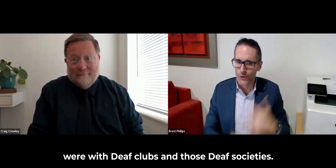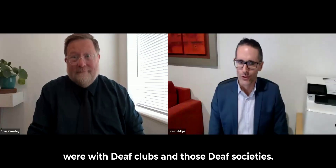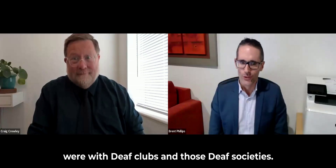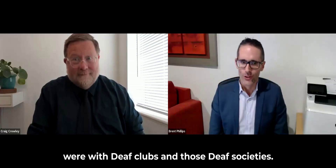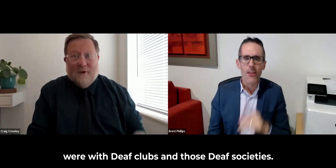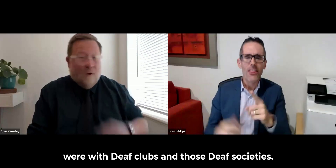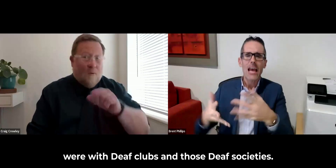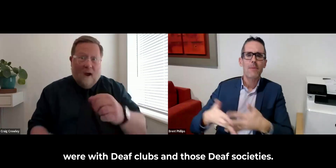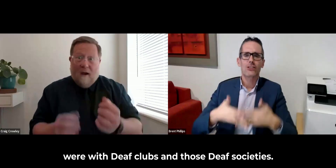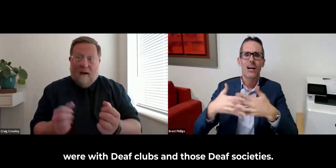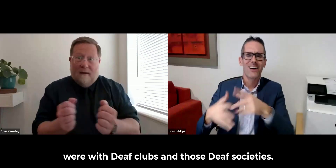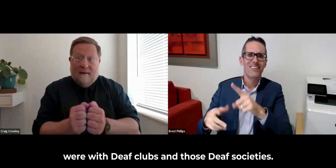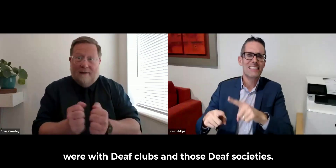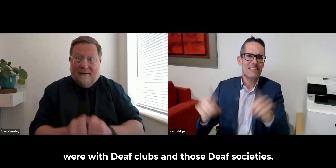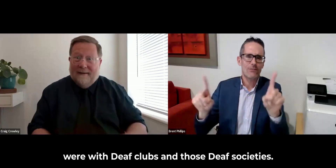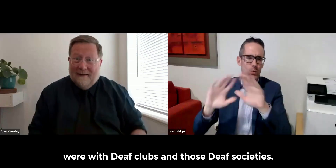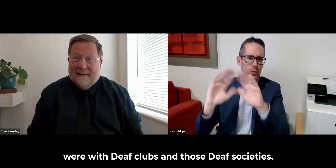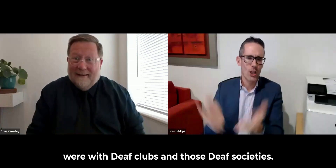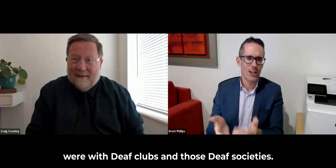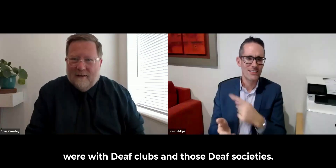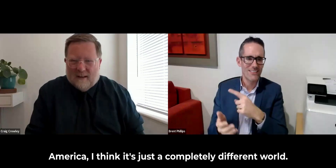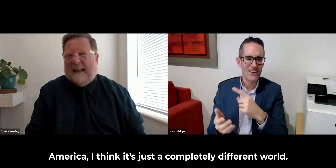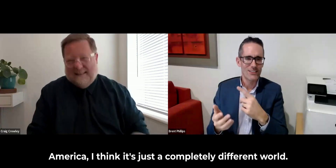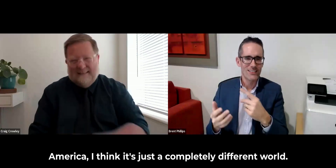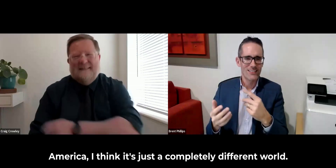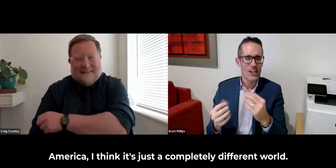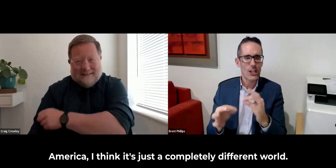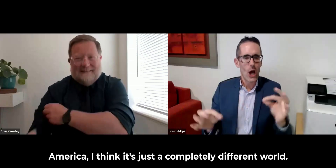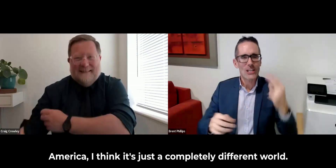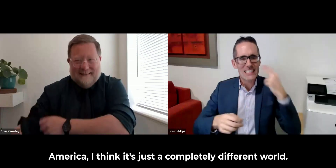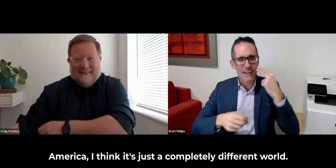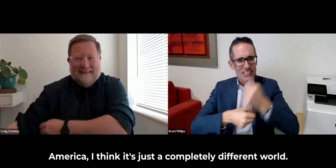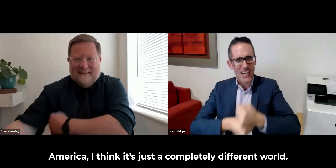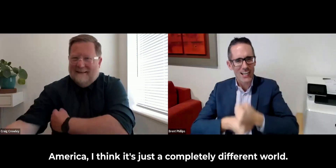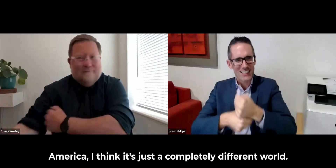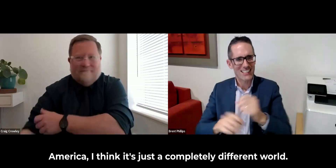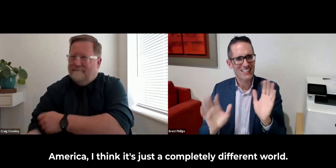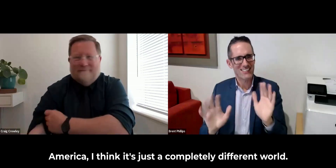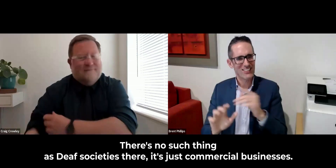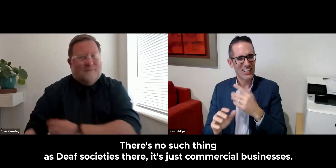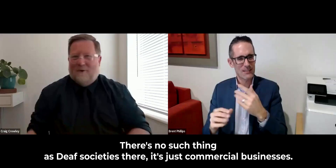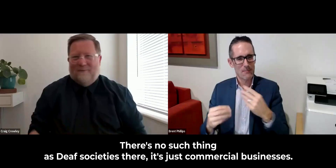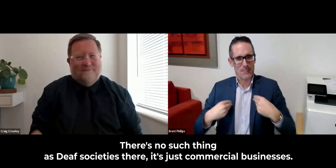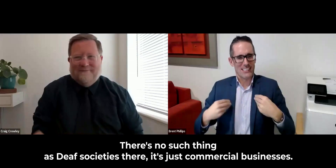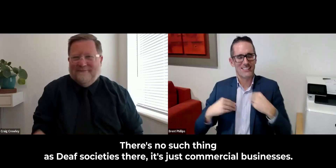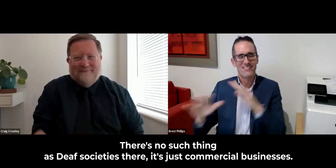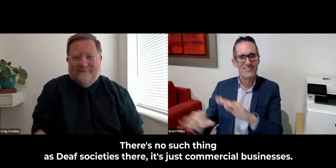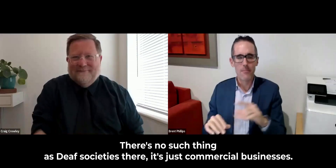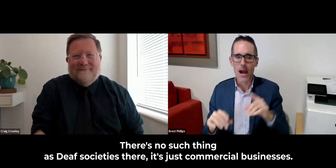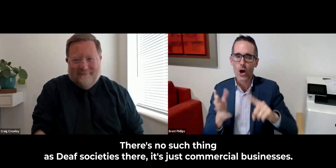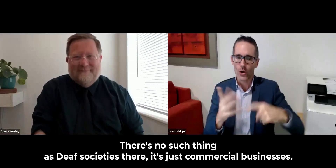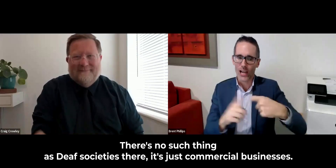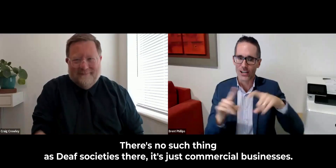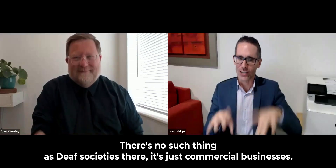and those deaf societies. In America, I think, is just a completely different world. There's no such thing as deaf societies there. It's